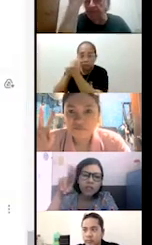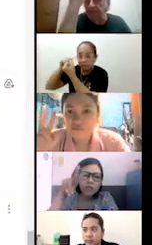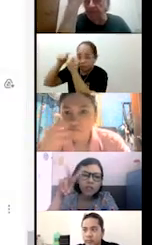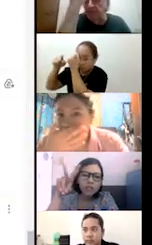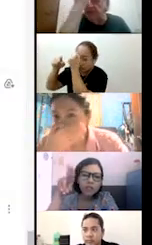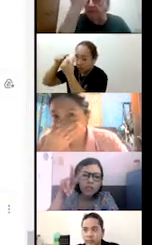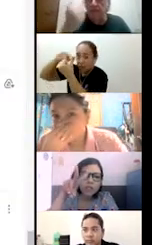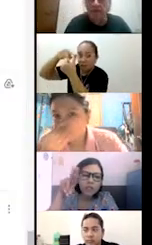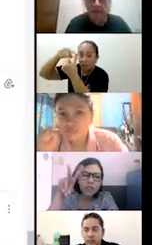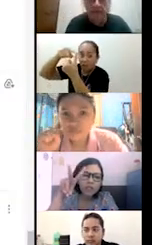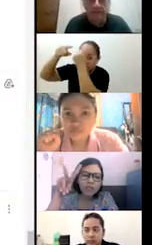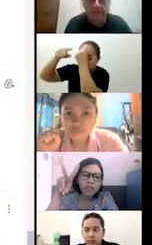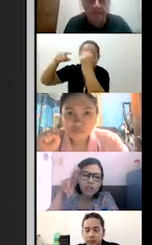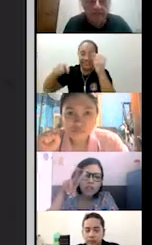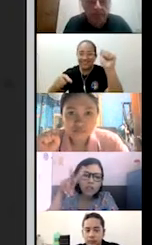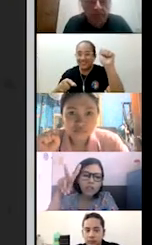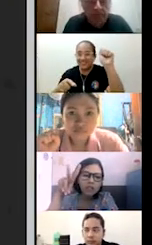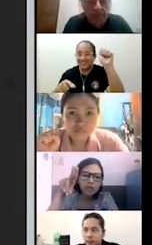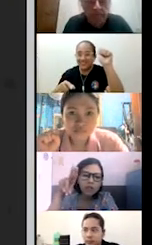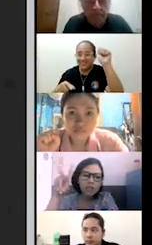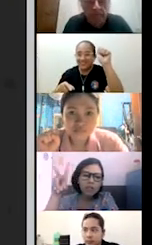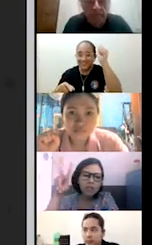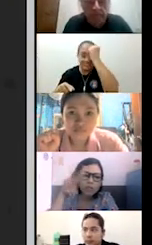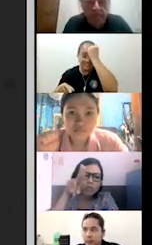the thumb to the side to contact.